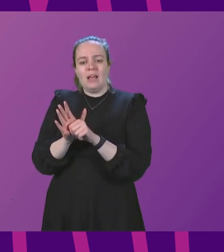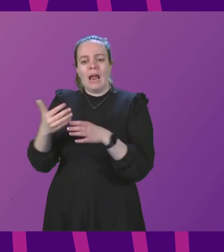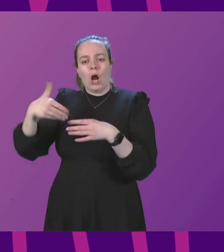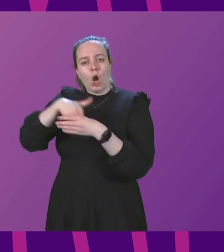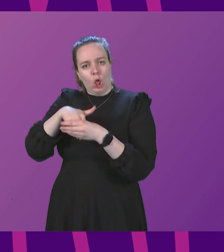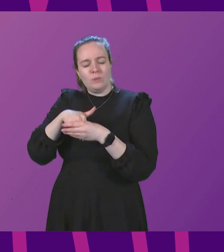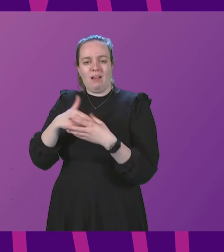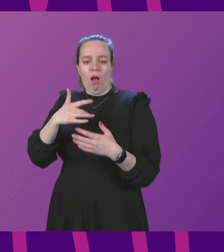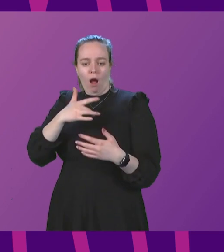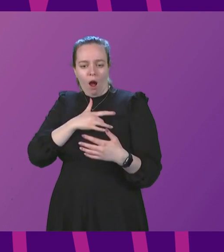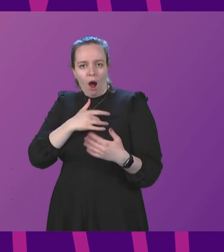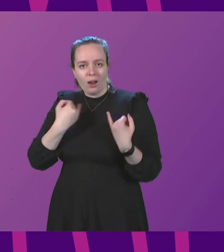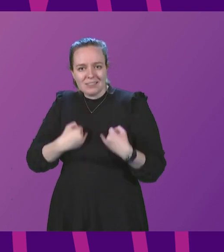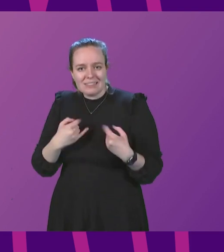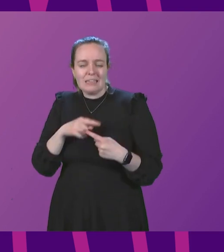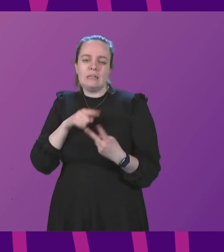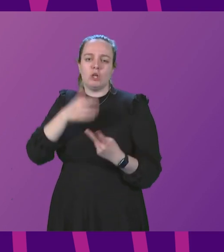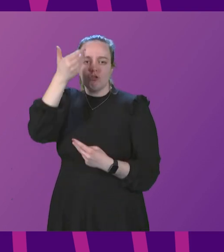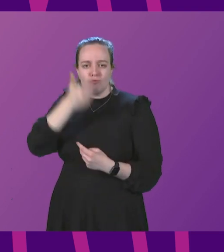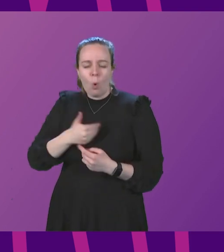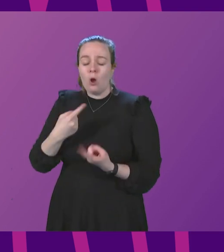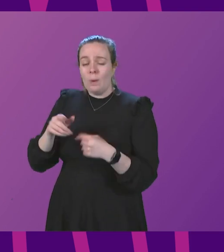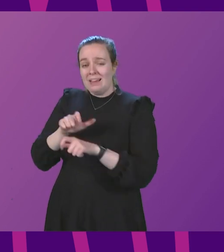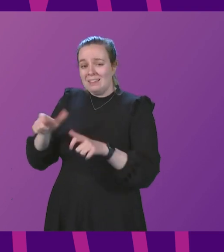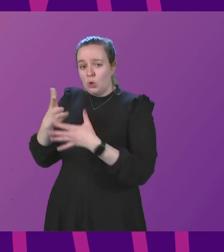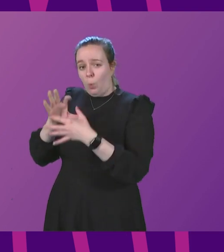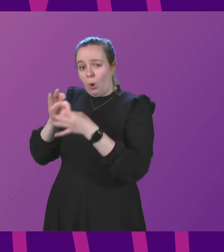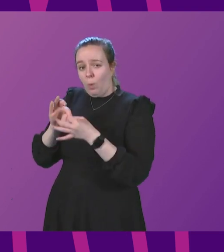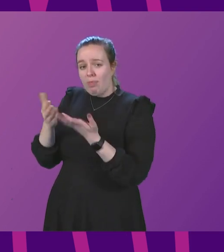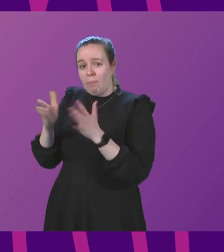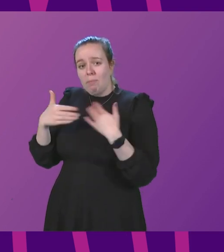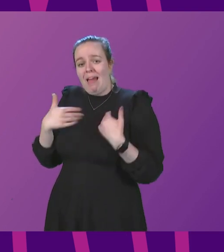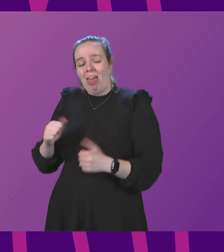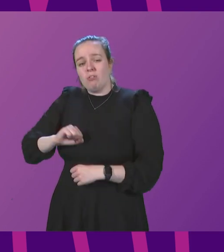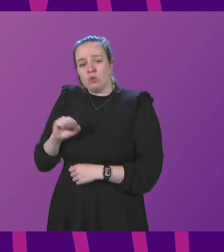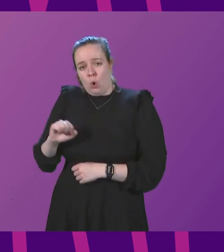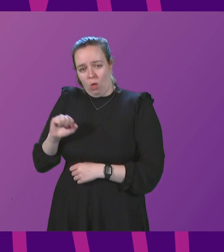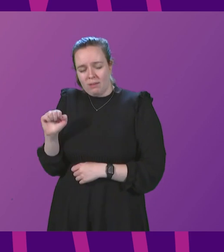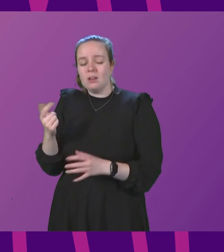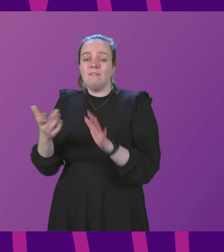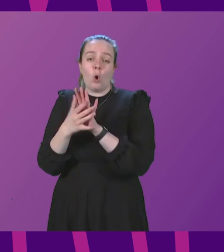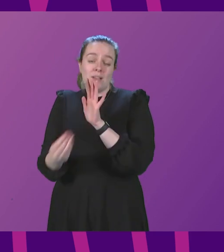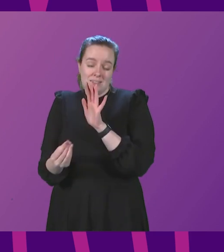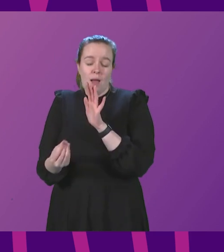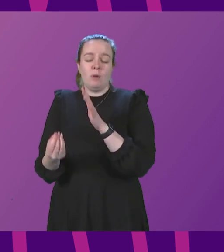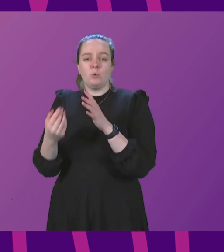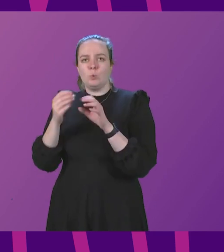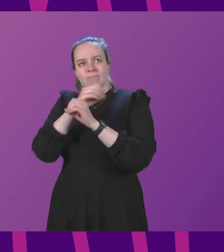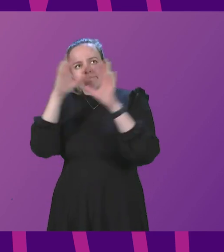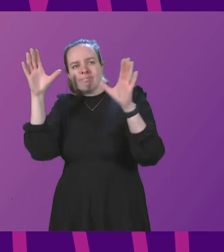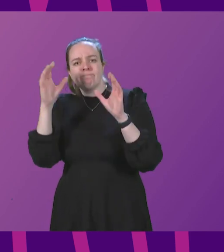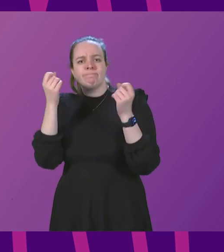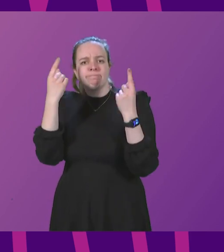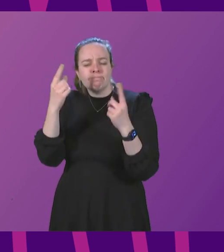on heart disease and stroke and we continue to work with Public Health Scotland for example to understand